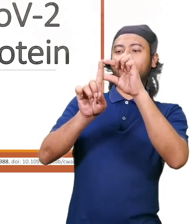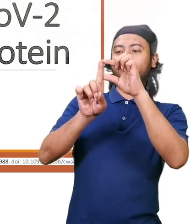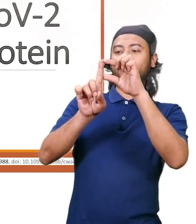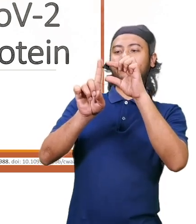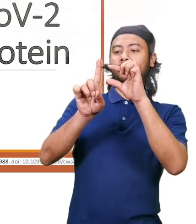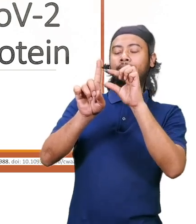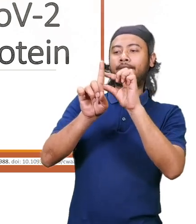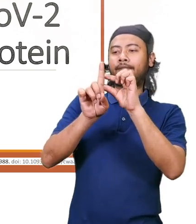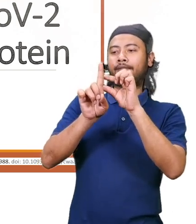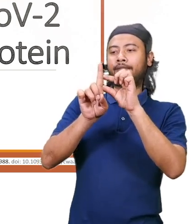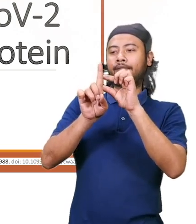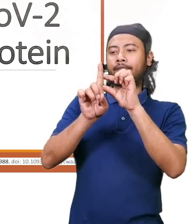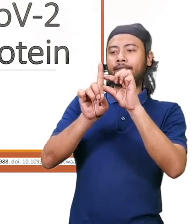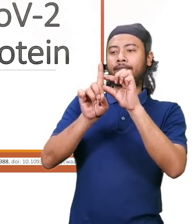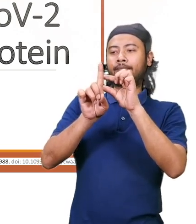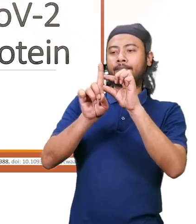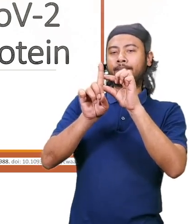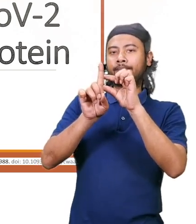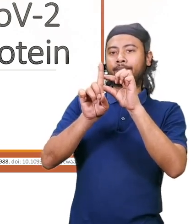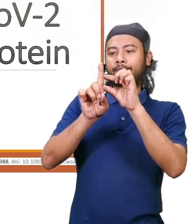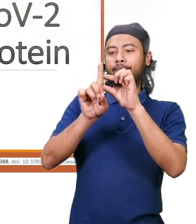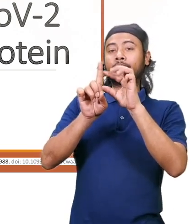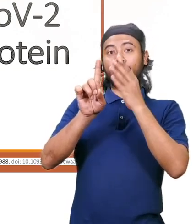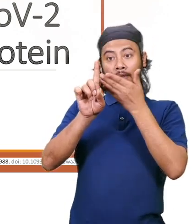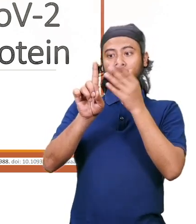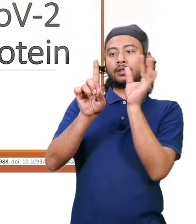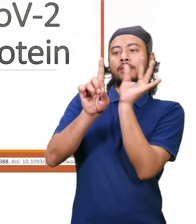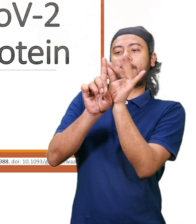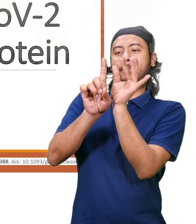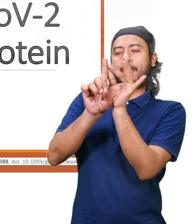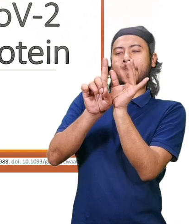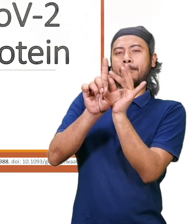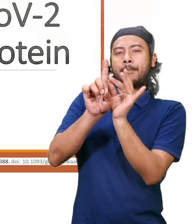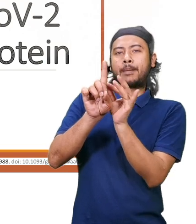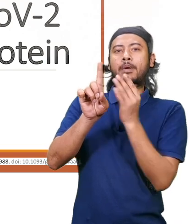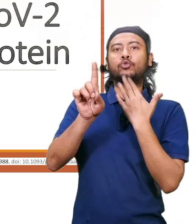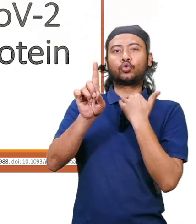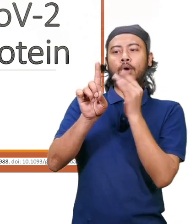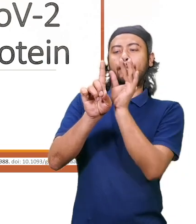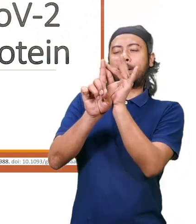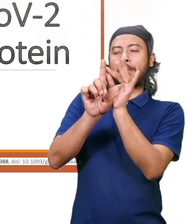subunit 2. So the subunit 1 have